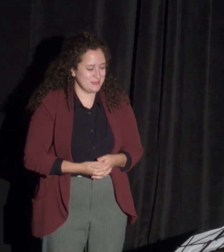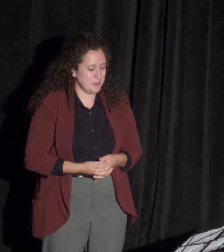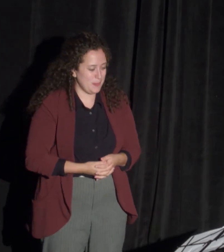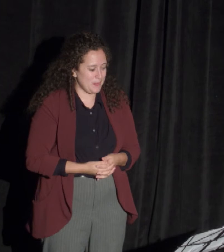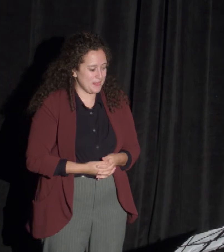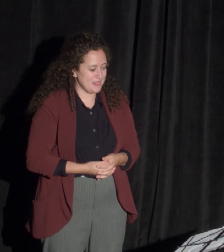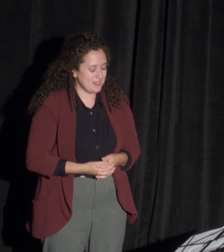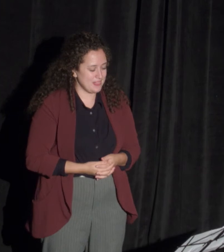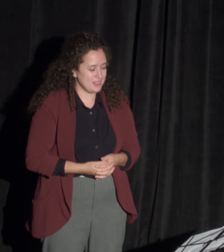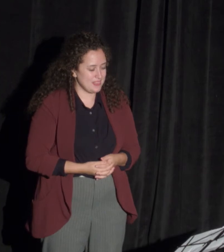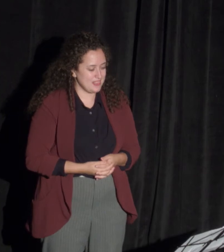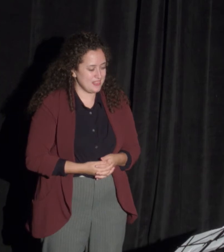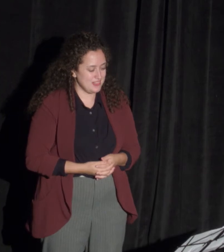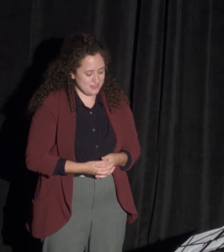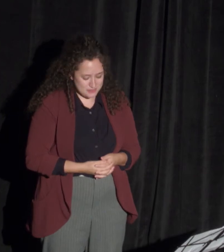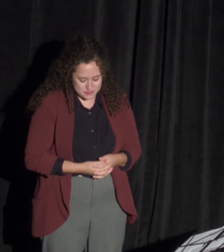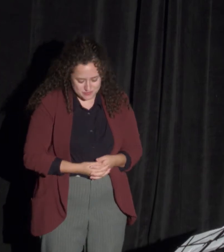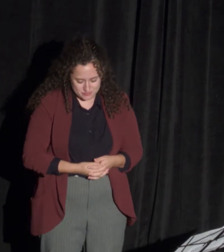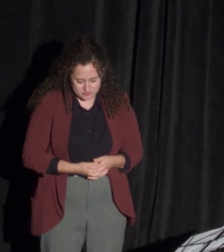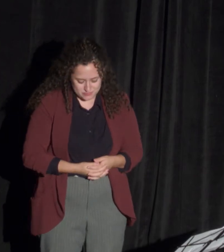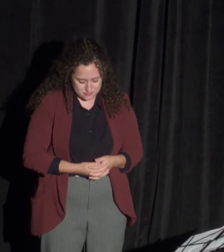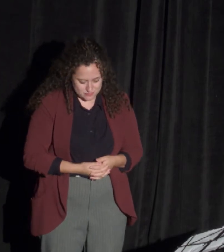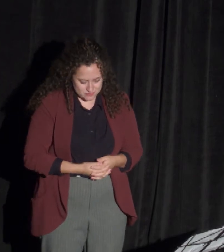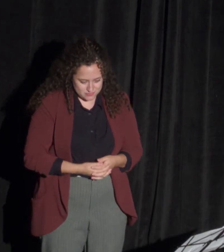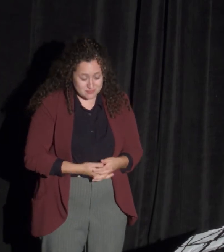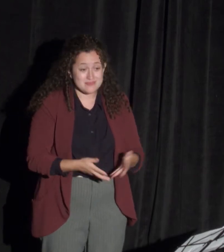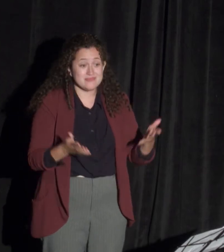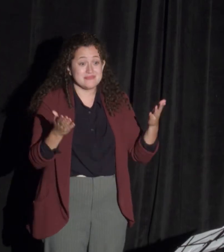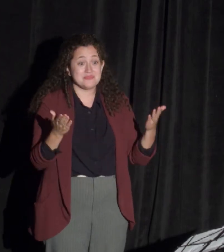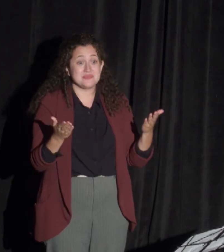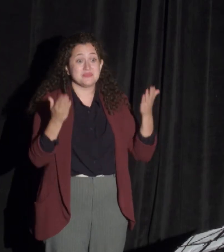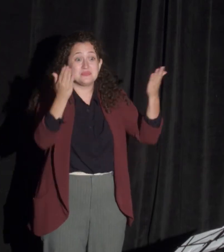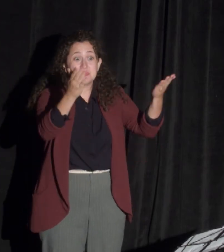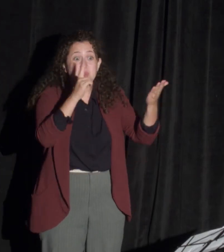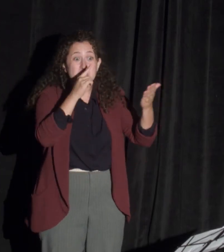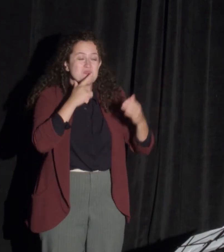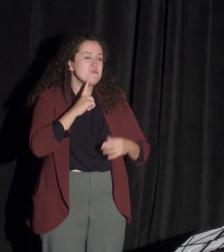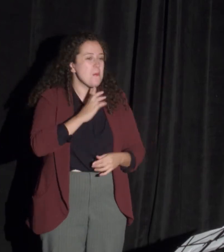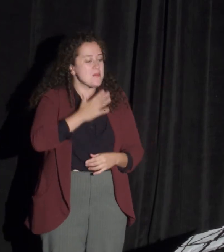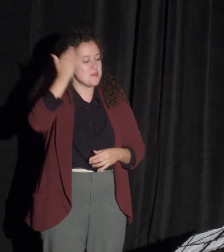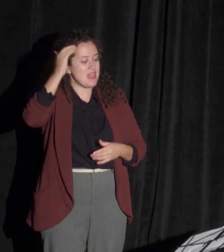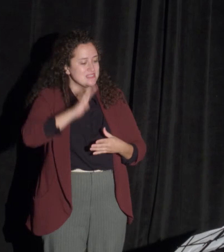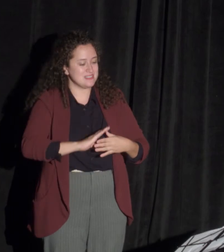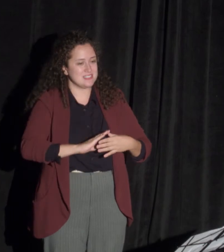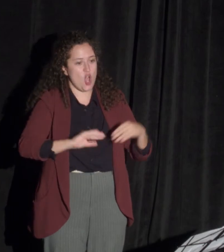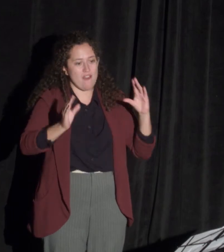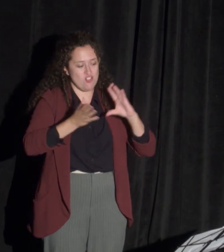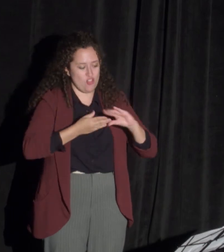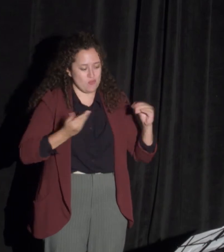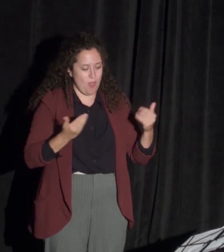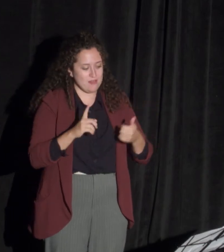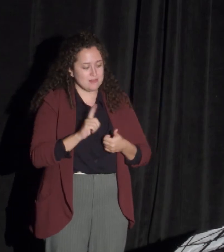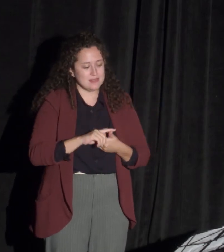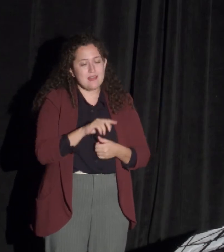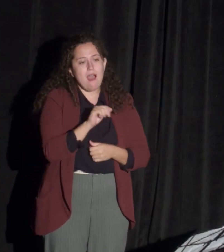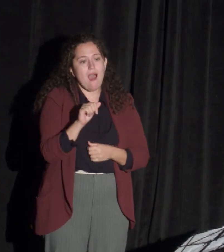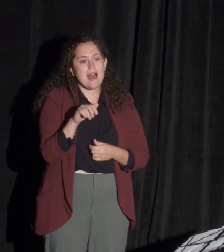Let's see. And the nominees for Best Novel are A Desolation Called Peace